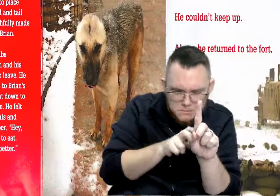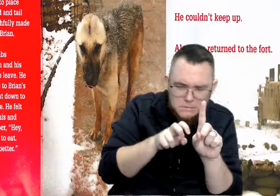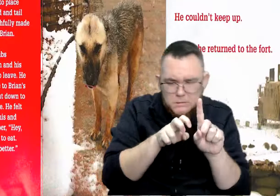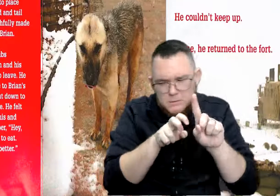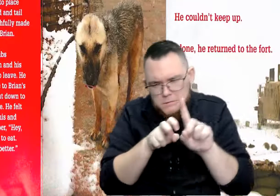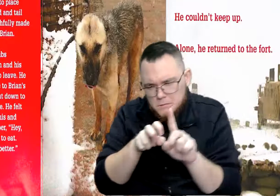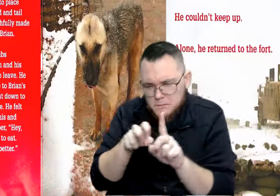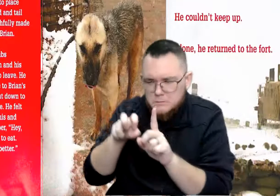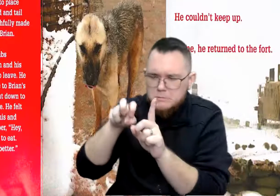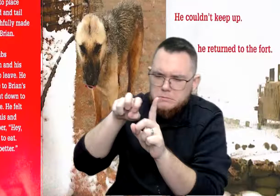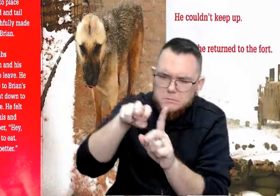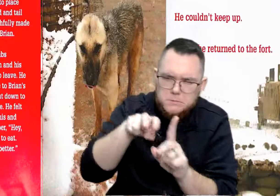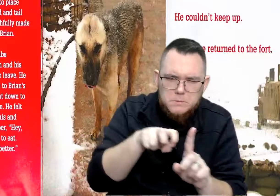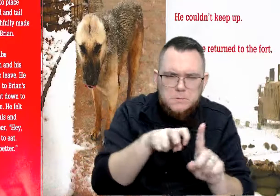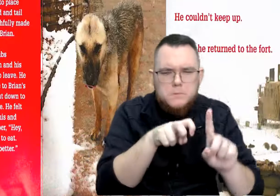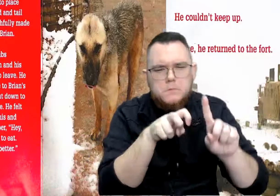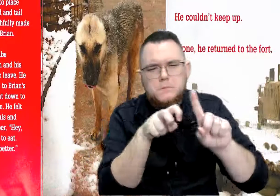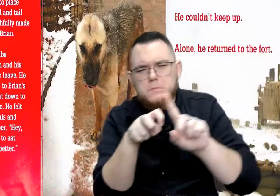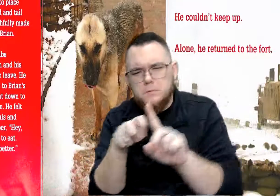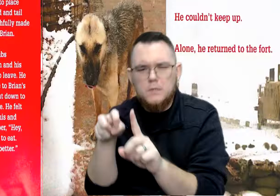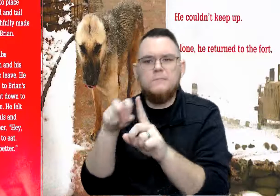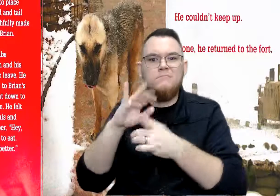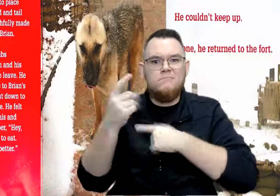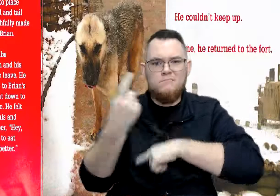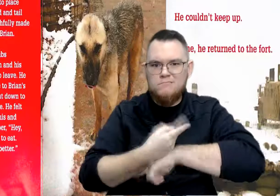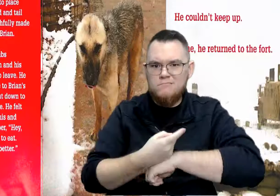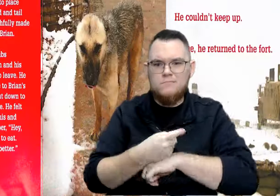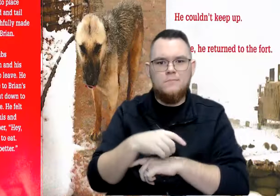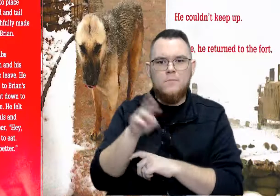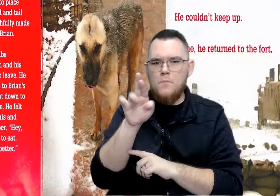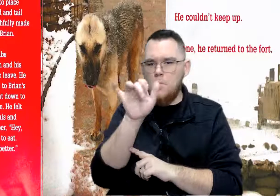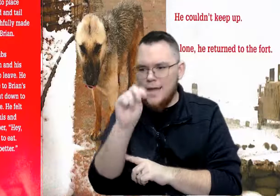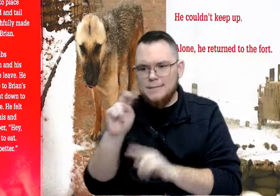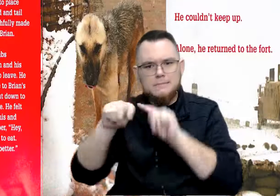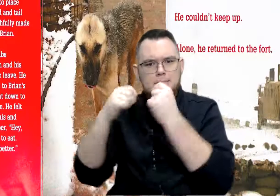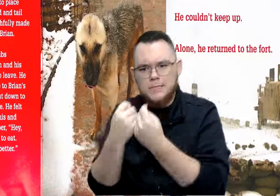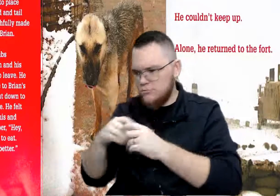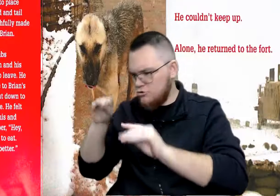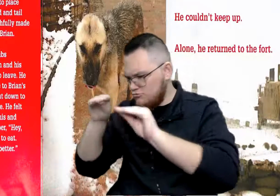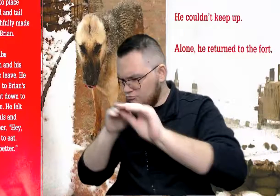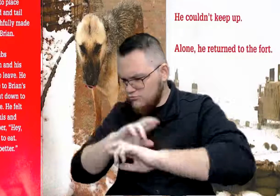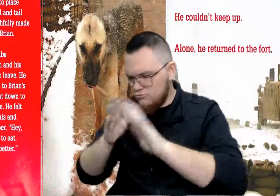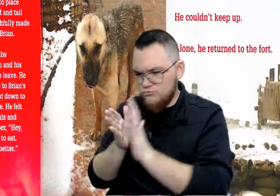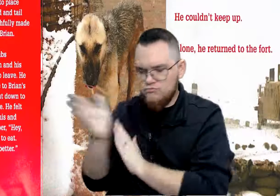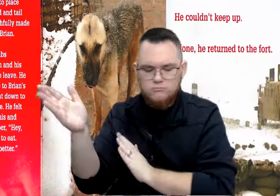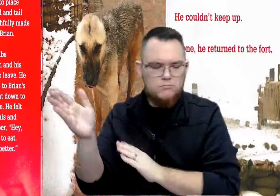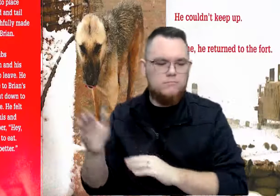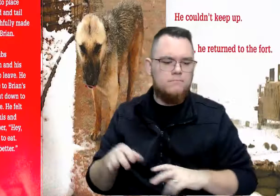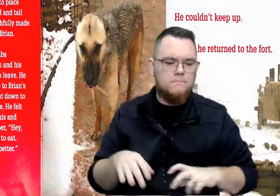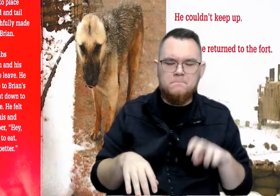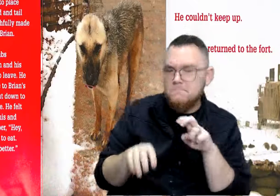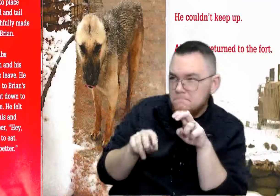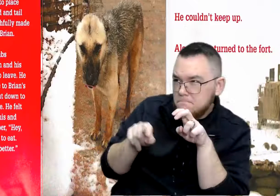Nubs watched as Brian and his team prepared to leave. He touched his nose to Brian's face as Brian bent down to pet him